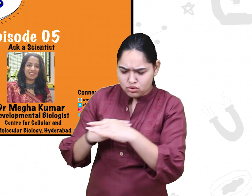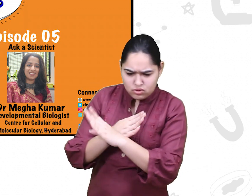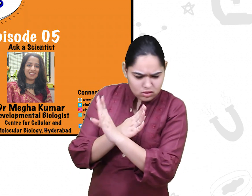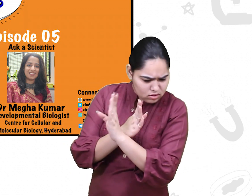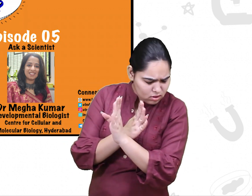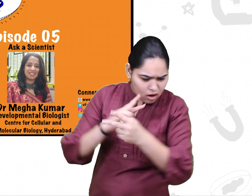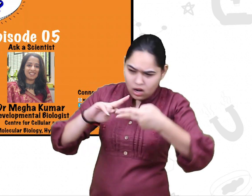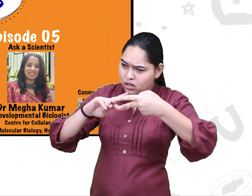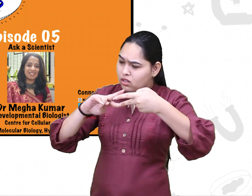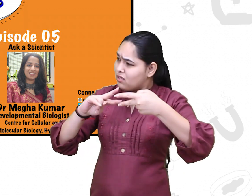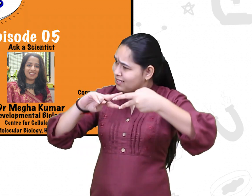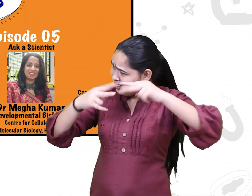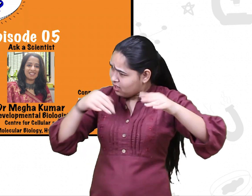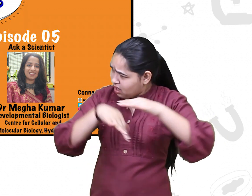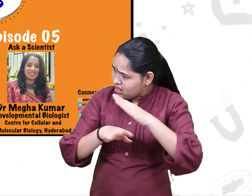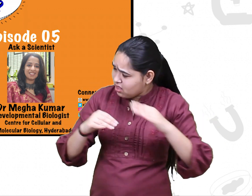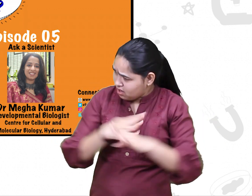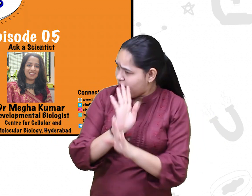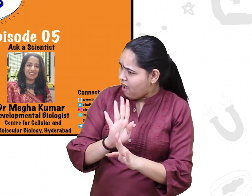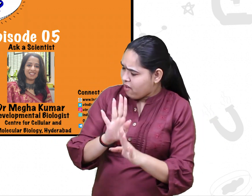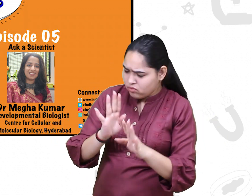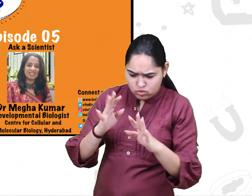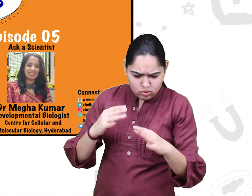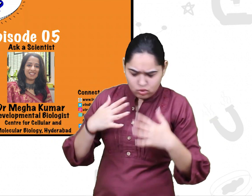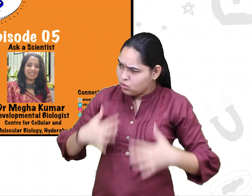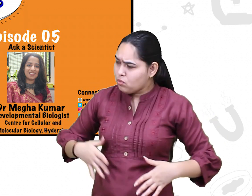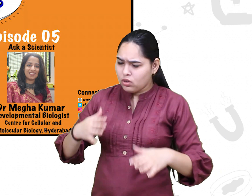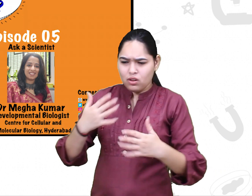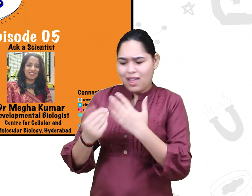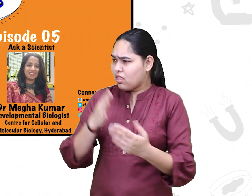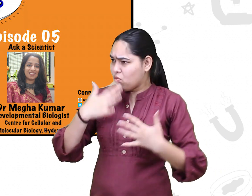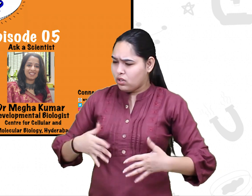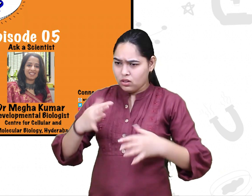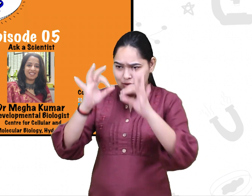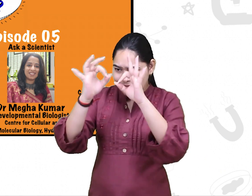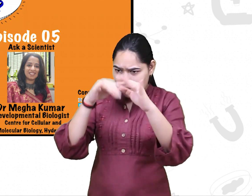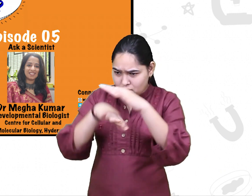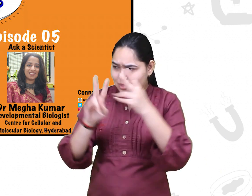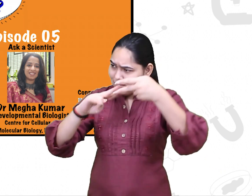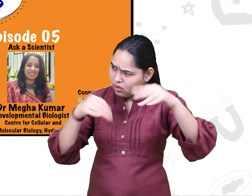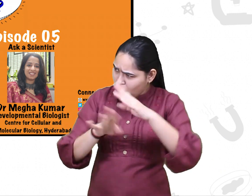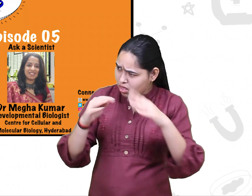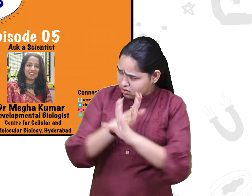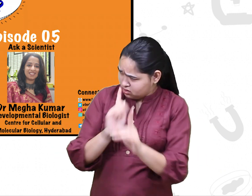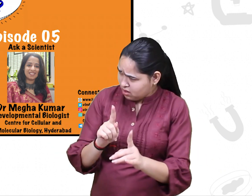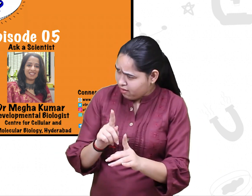body. And do you remember mutations are small changes in the DNA of a living